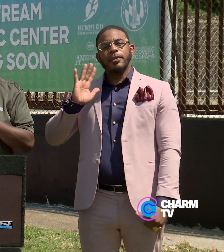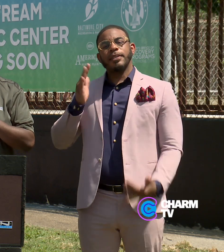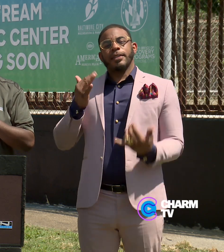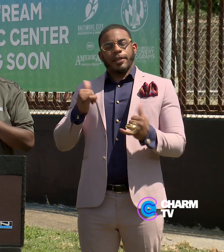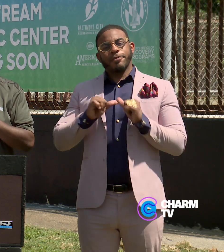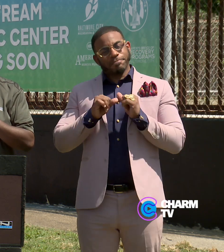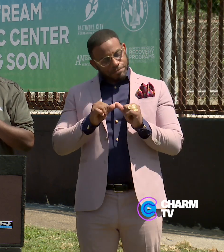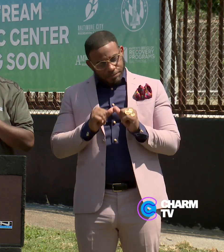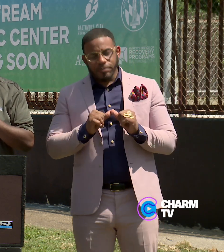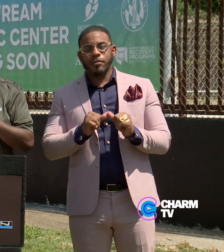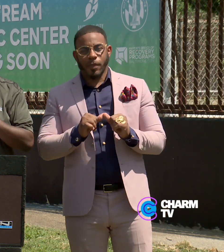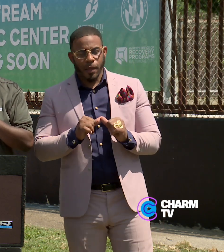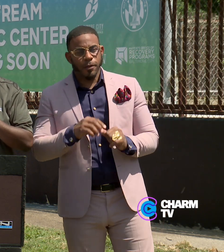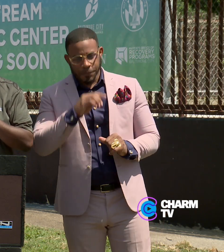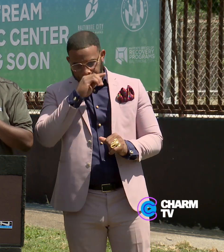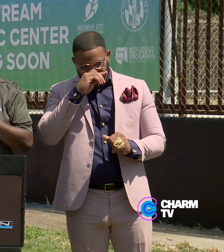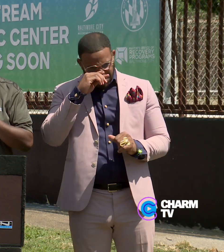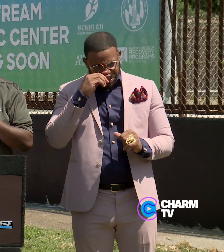this